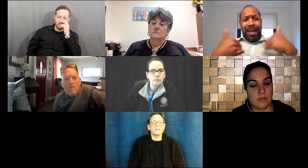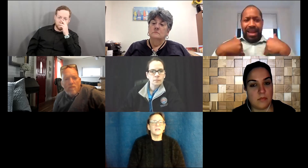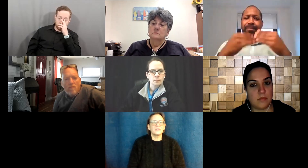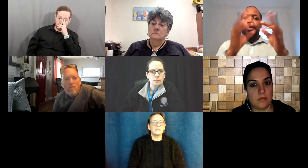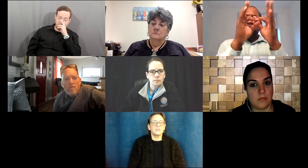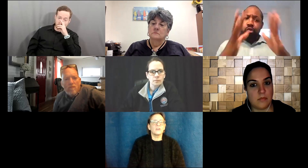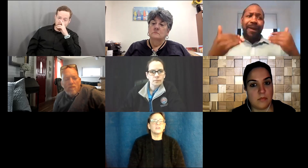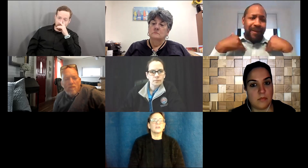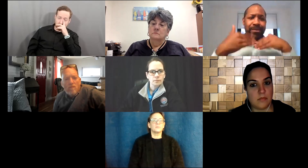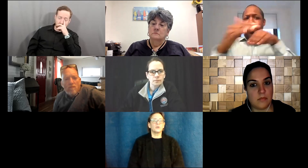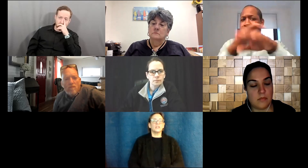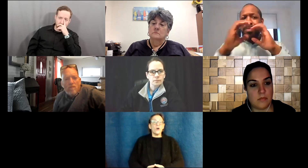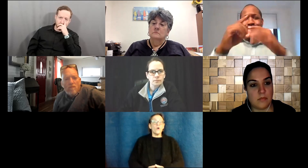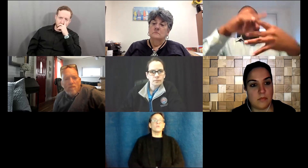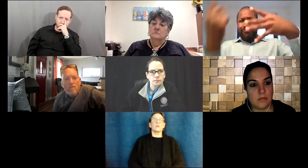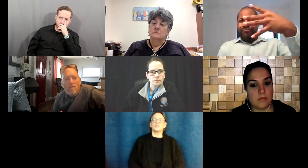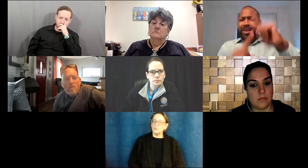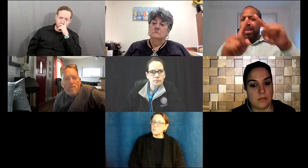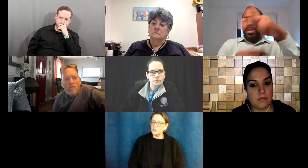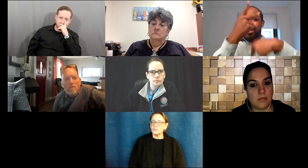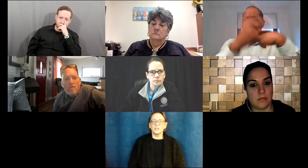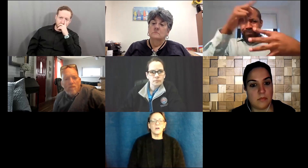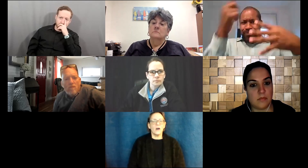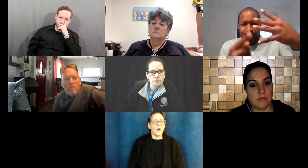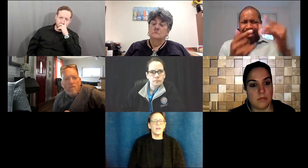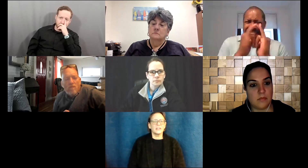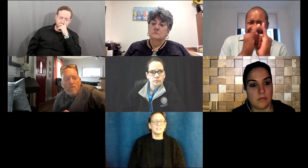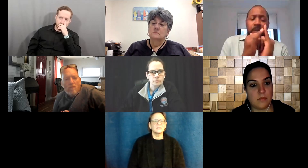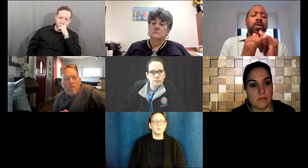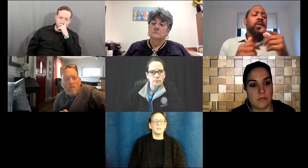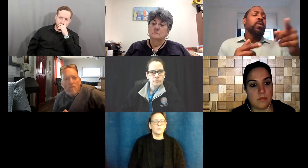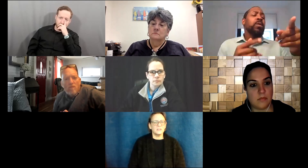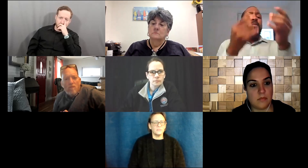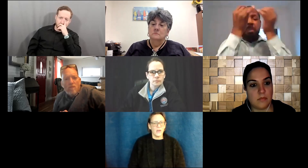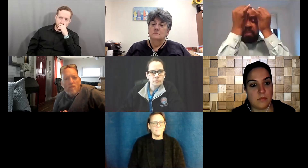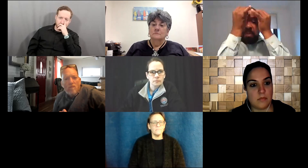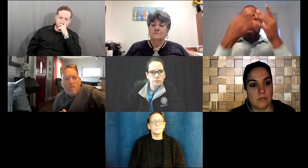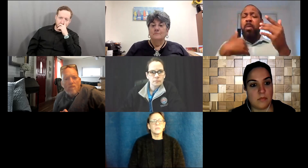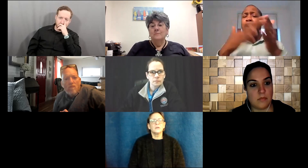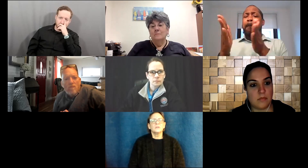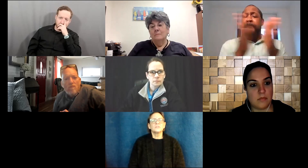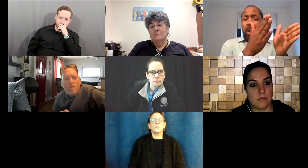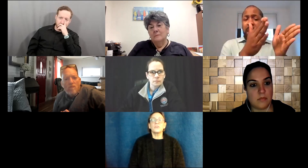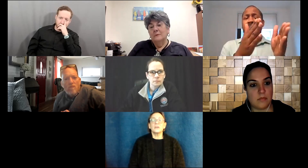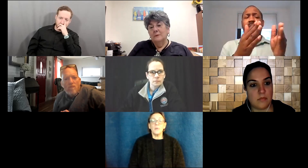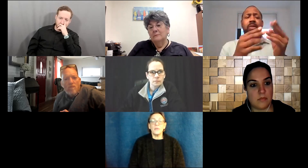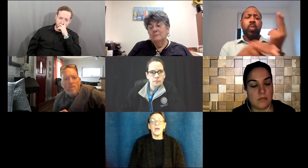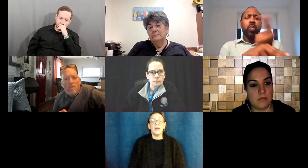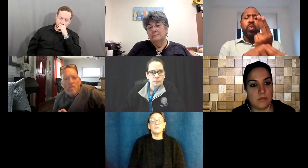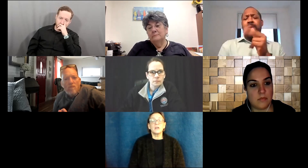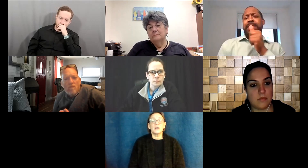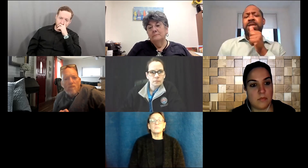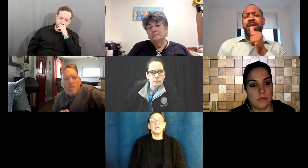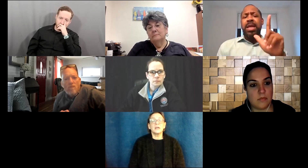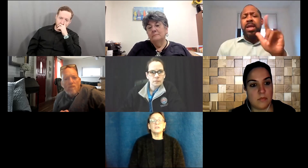how to let the deaf and hard of hearing community know that we have interpreters and all that accessibility ready for them. So we're thinking about that,